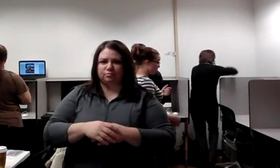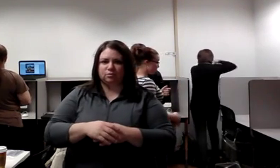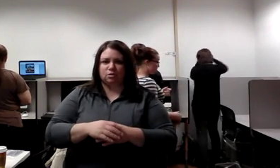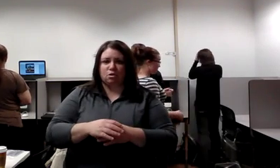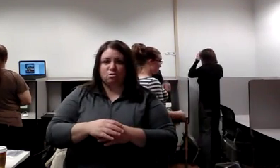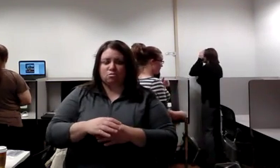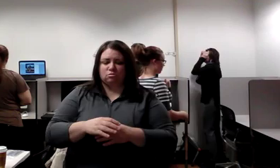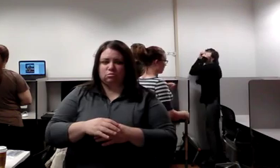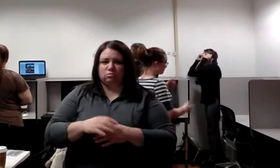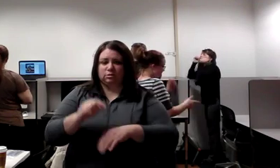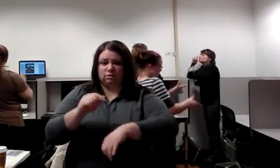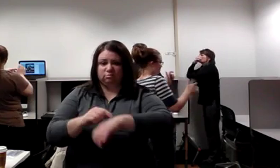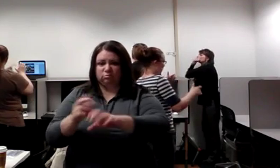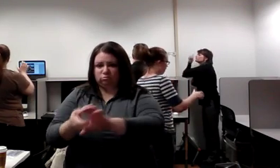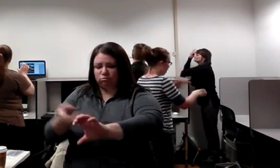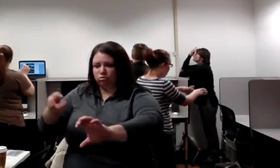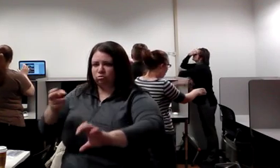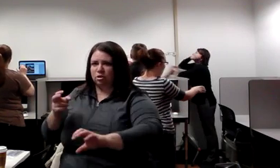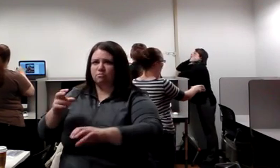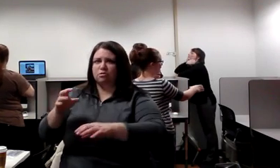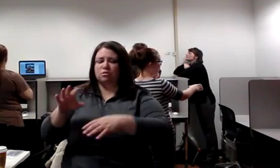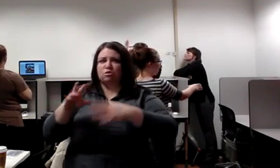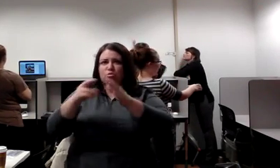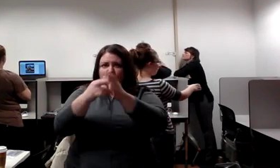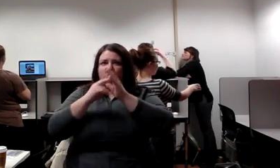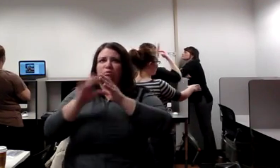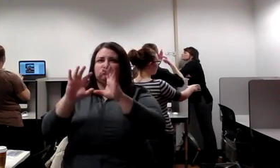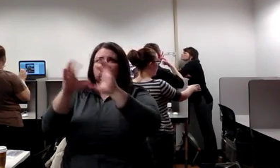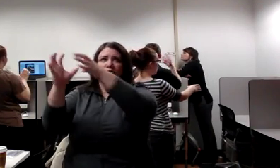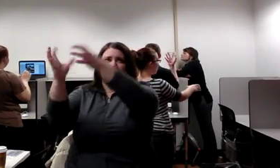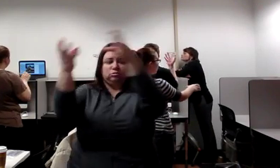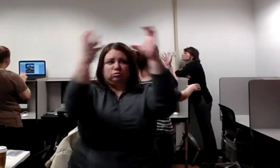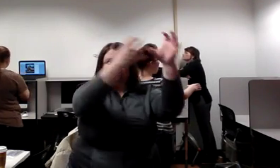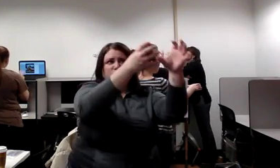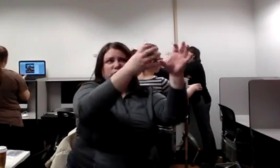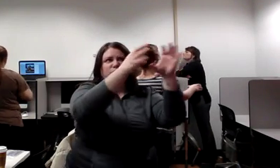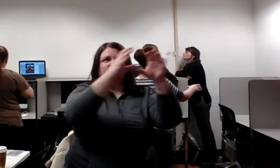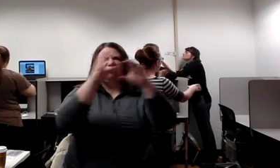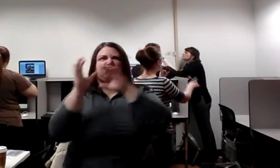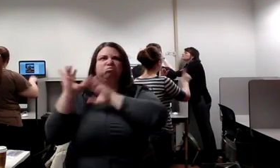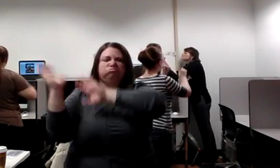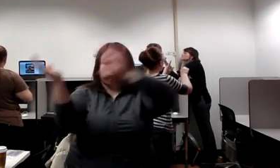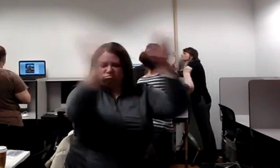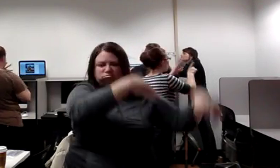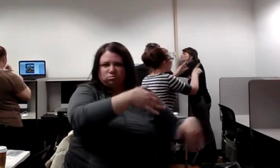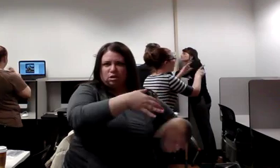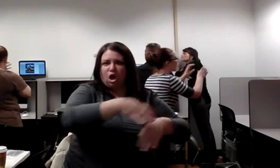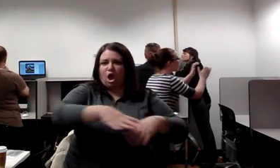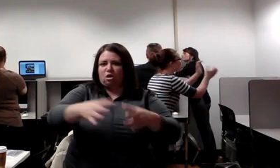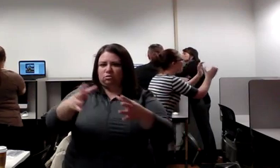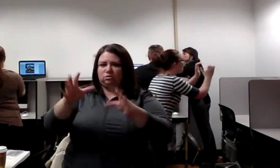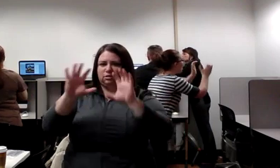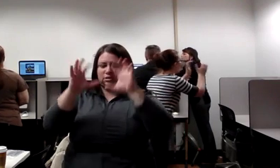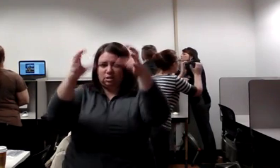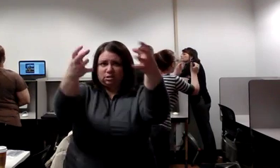didn't interest me and begin dropping in on the ones that looked far more interesting. It wasn't all